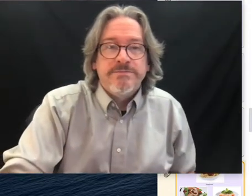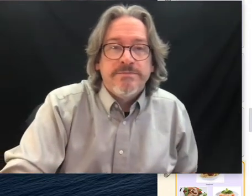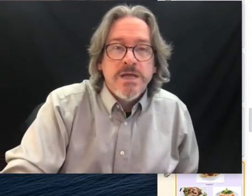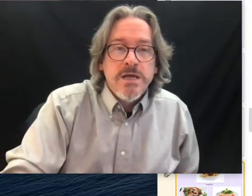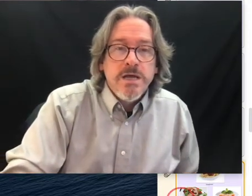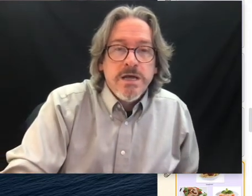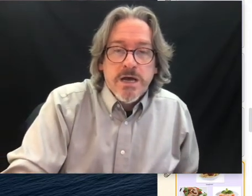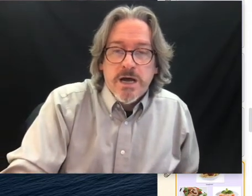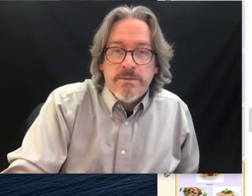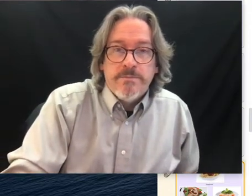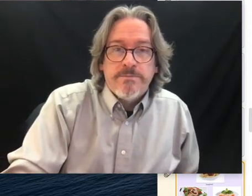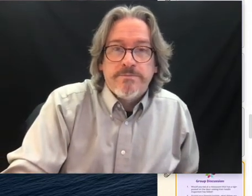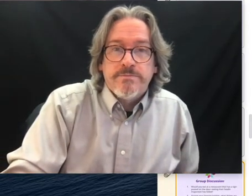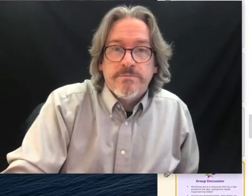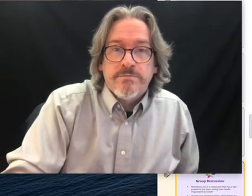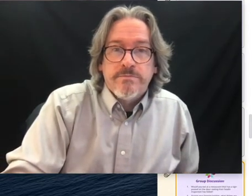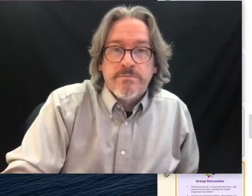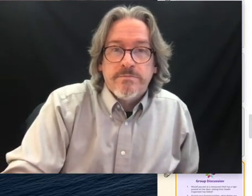hands. And